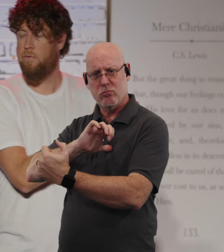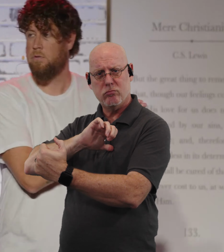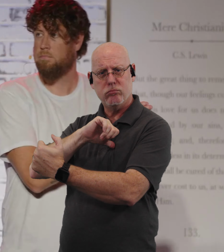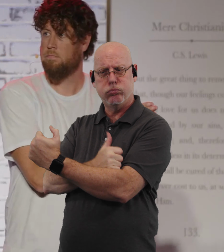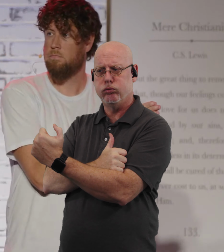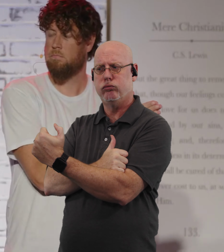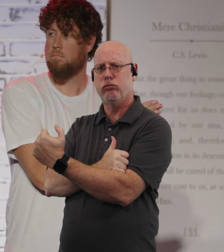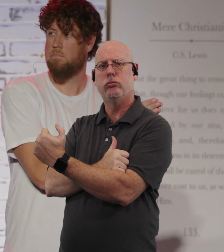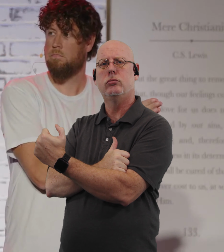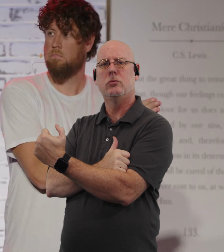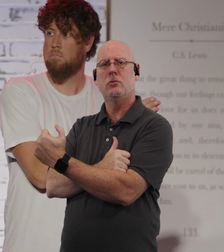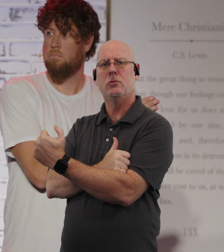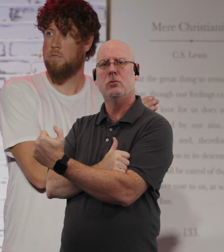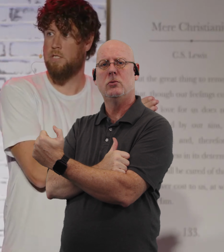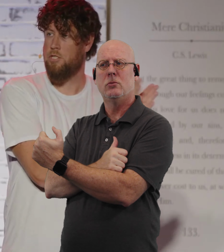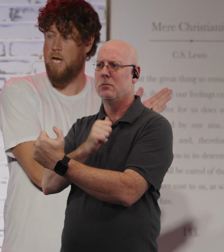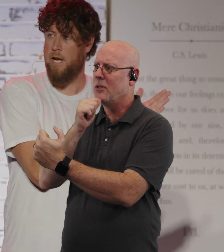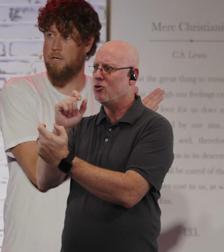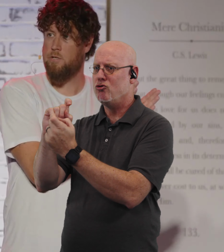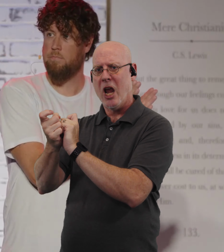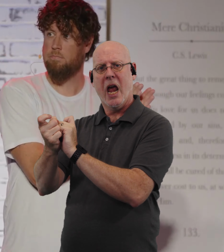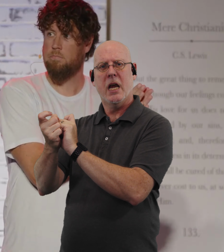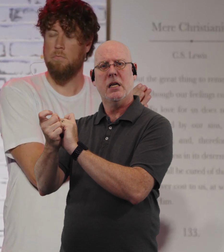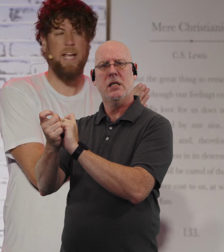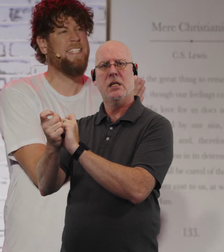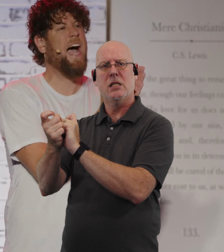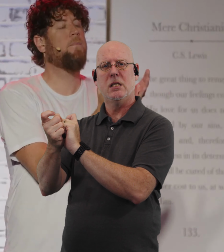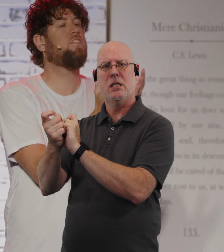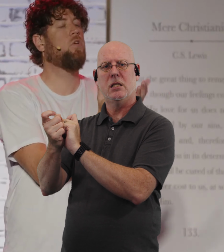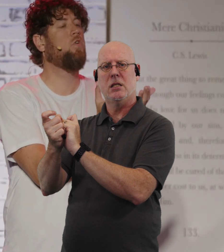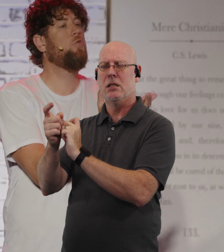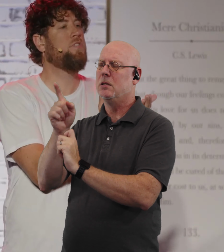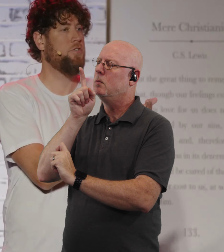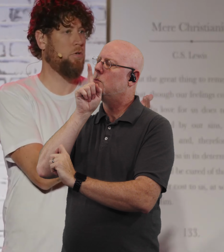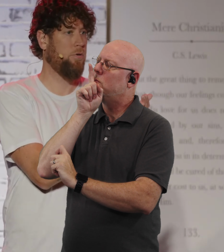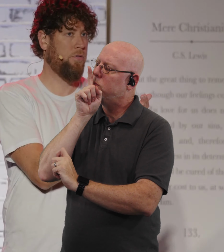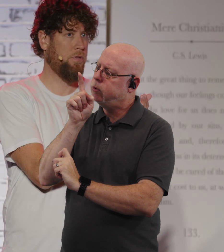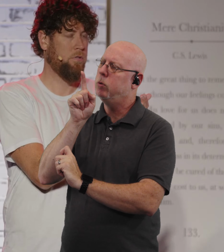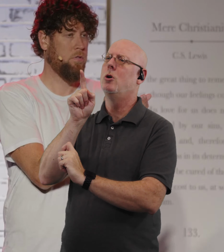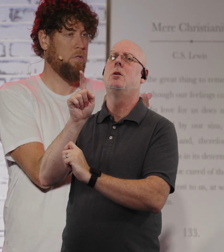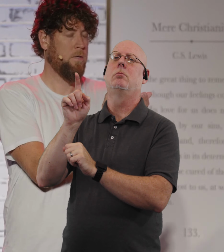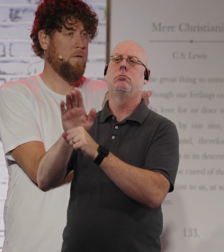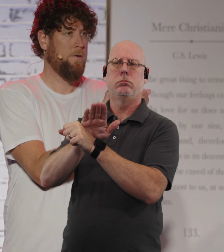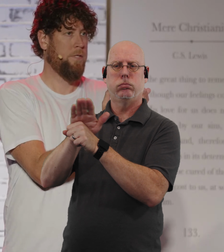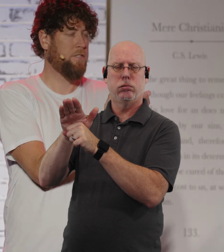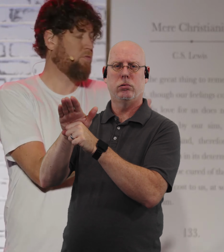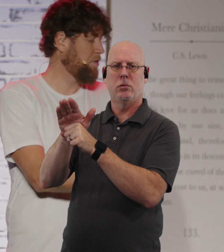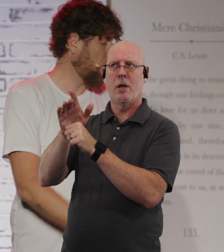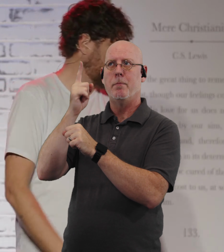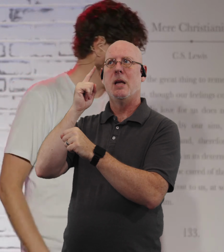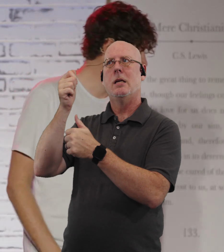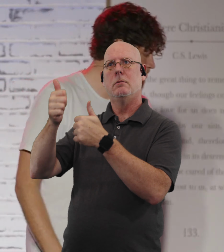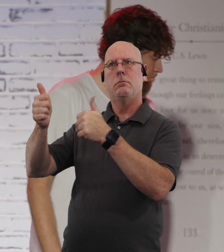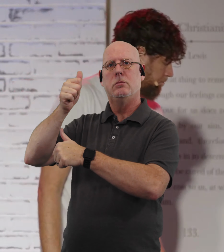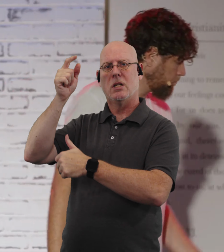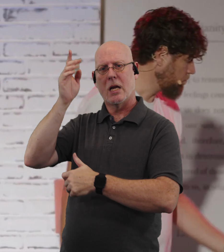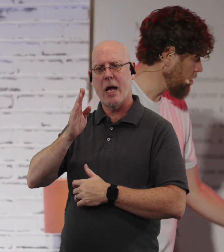authoritative. It doesn't change. It's absolute in truth. Because it's from the